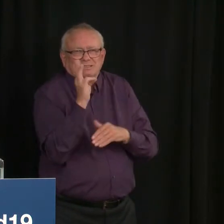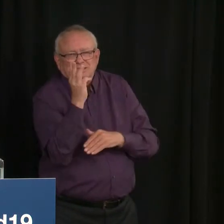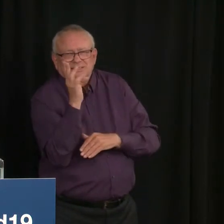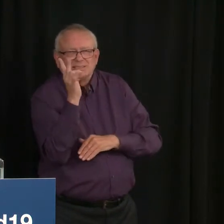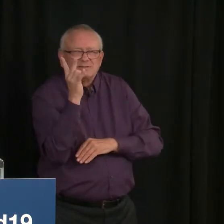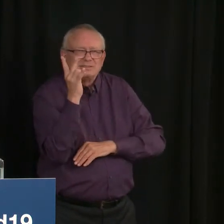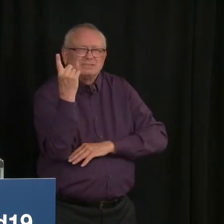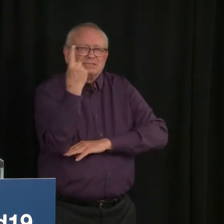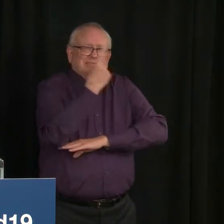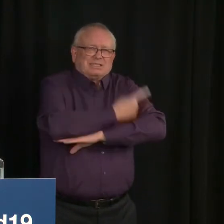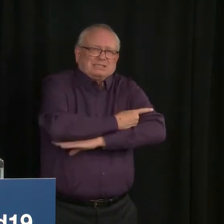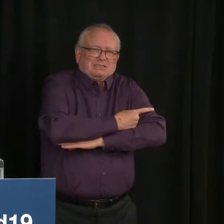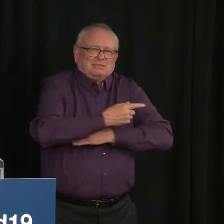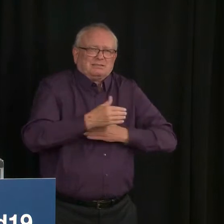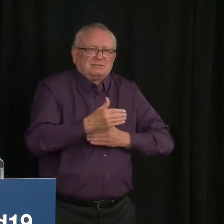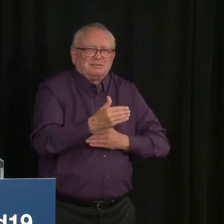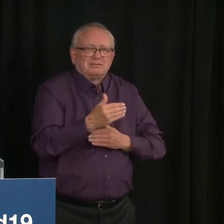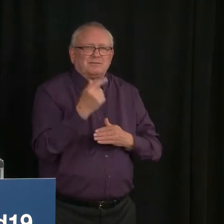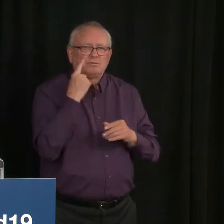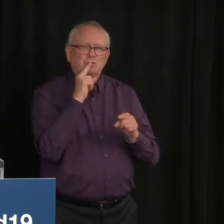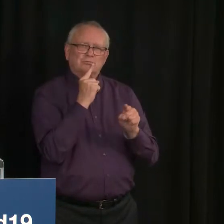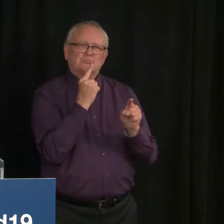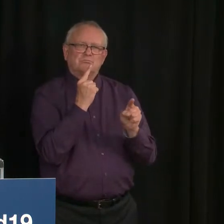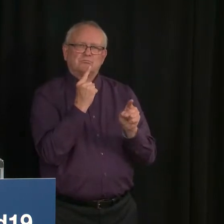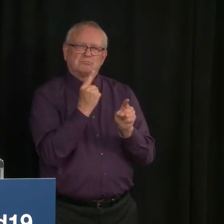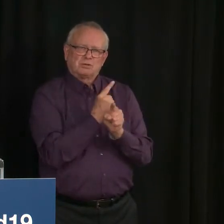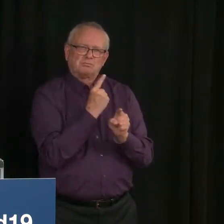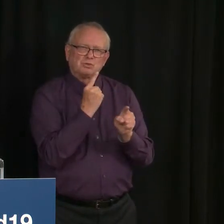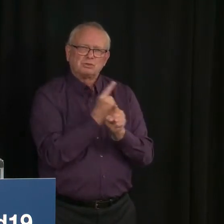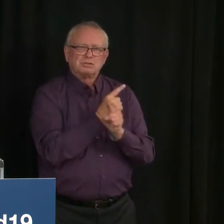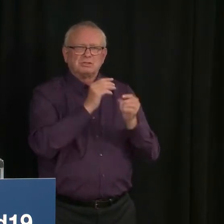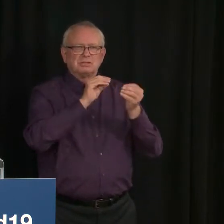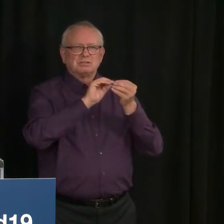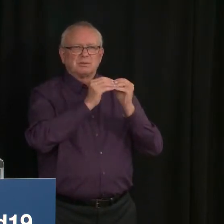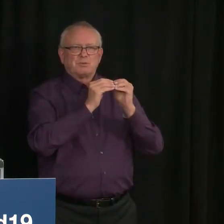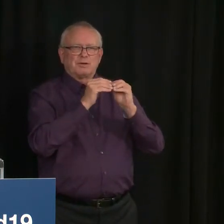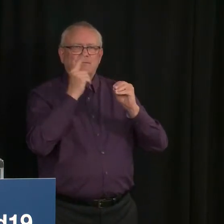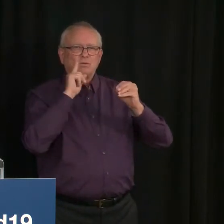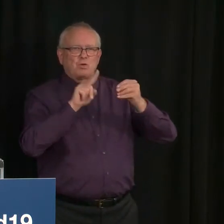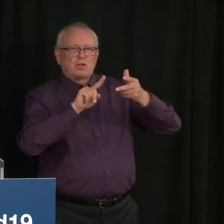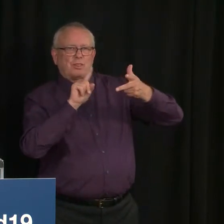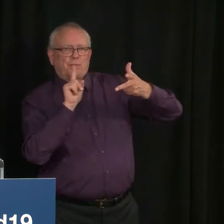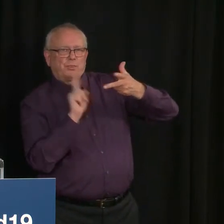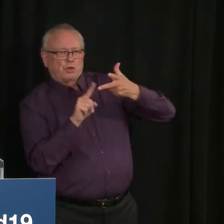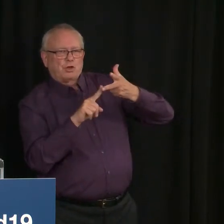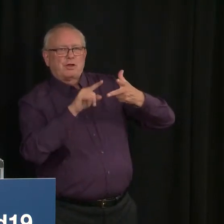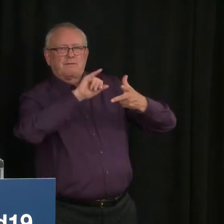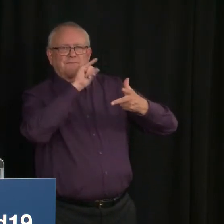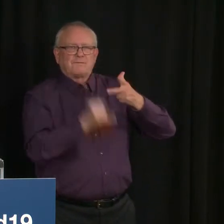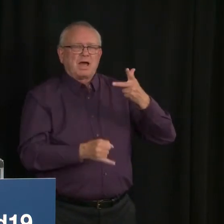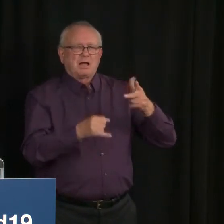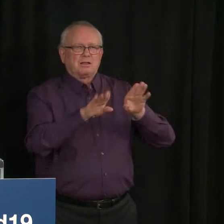the threshold for the final stage. So with that